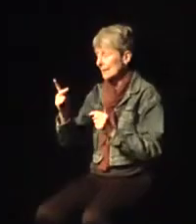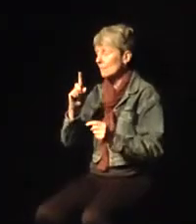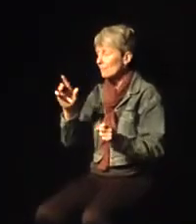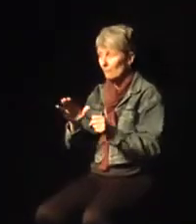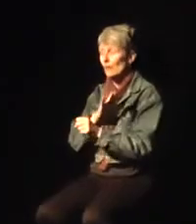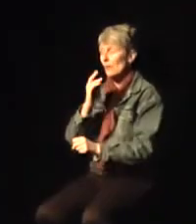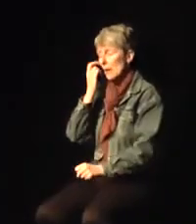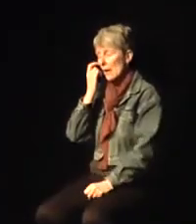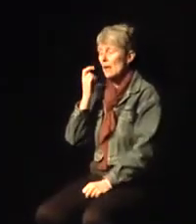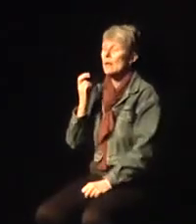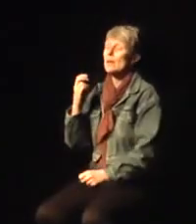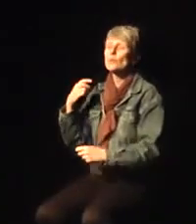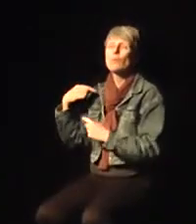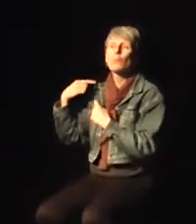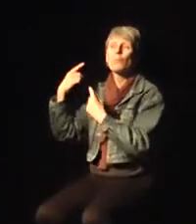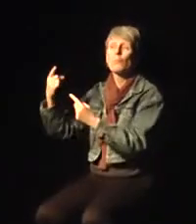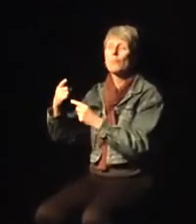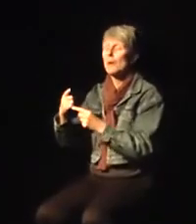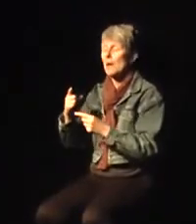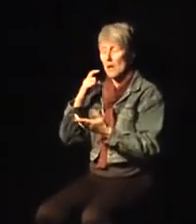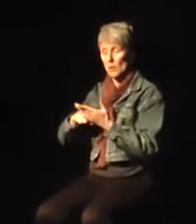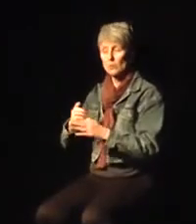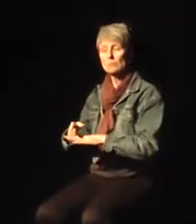In the months and years since, I do recover somewhat.